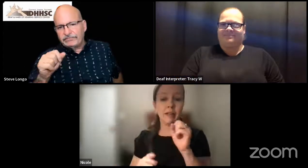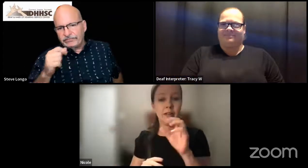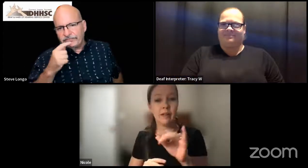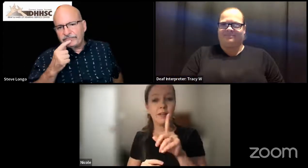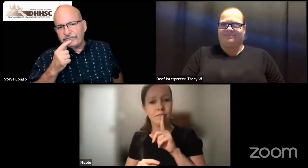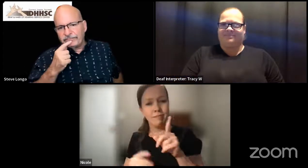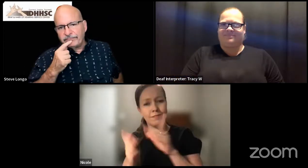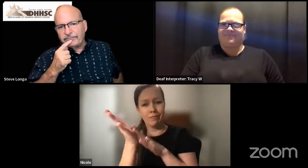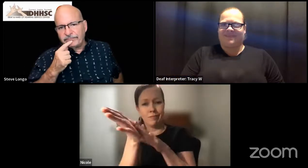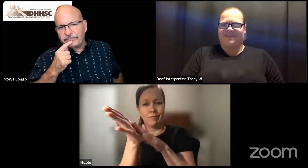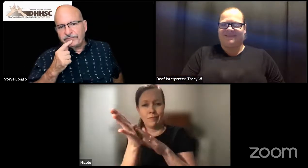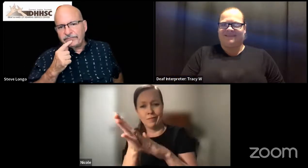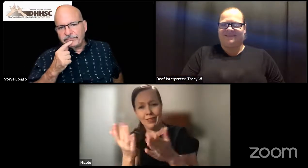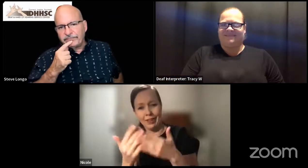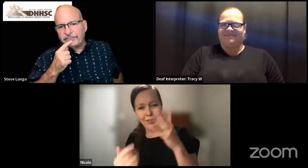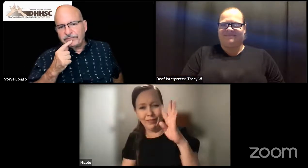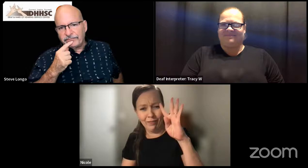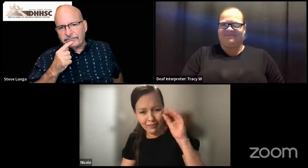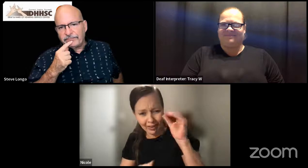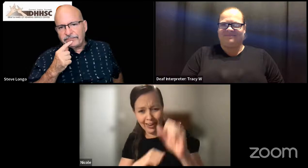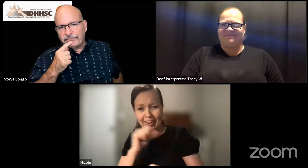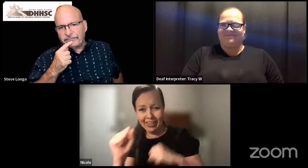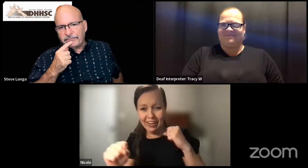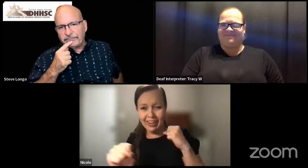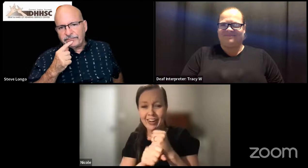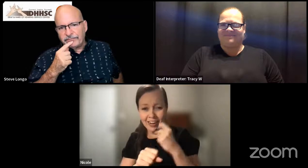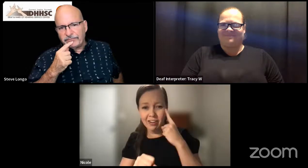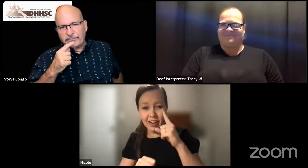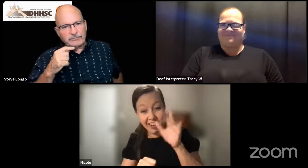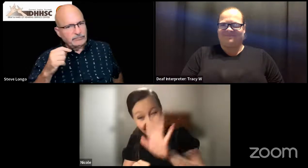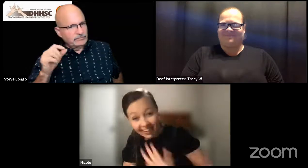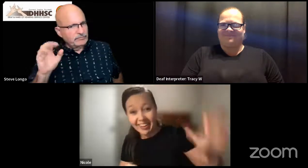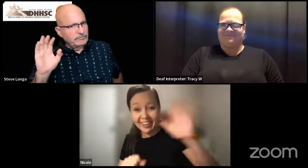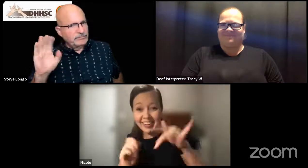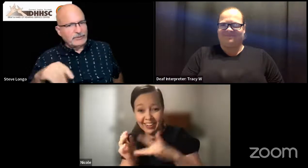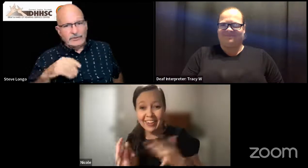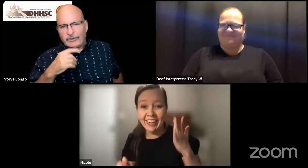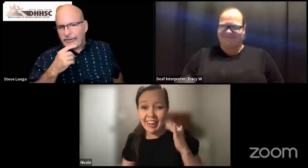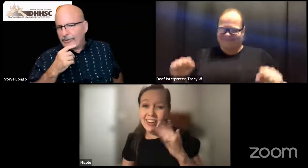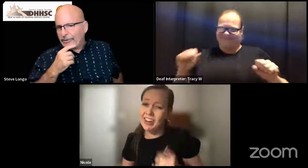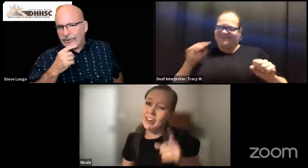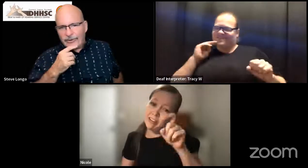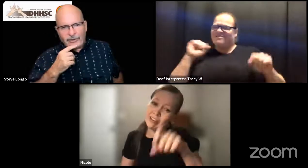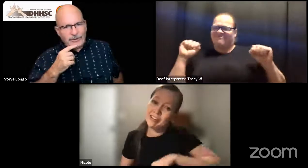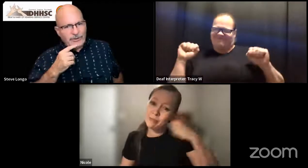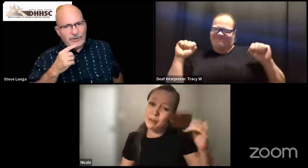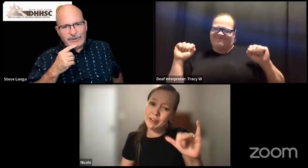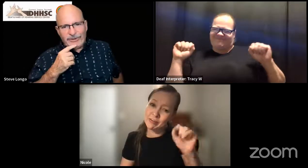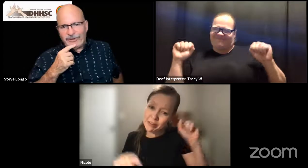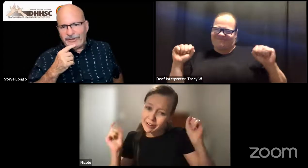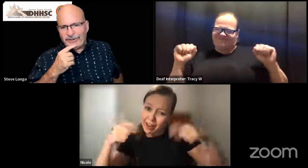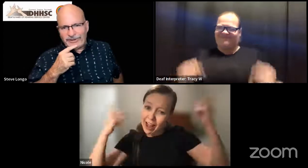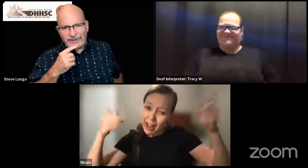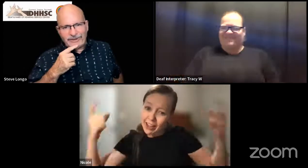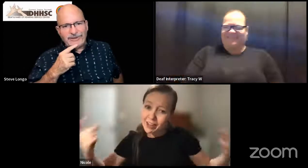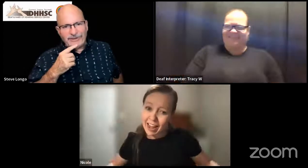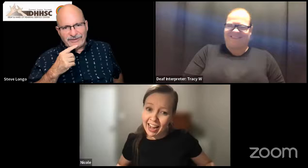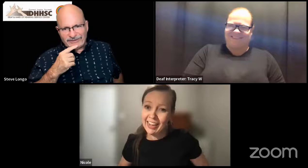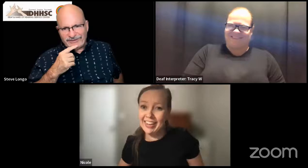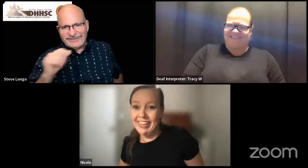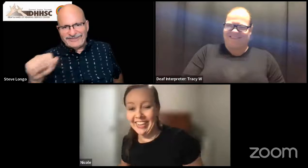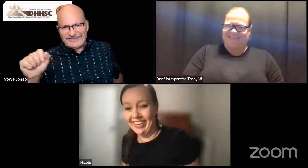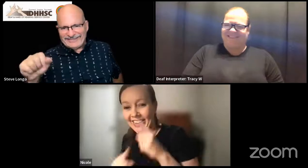DHHSC is something I value, and I know the community does too. And I really want to recognize the 40 years serving